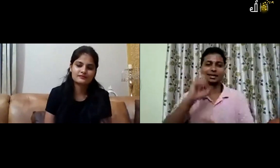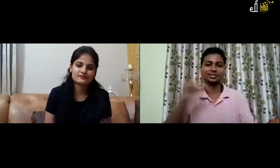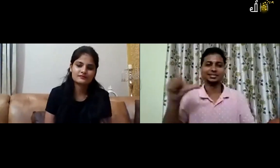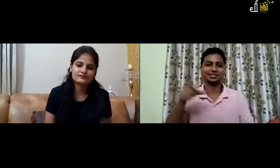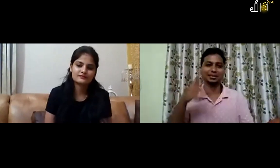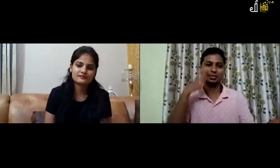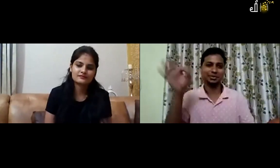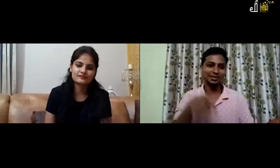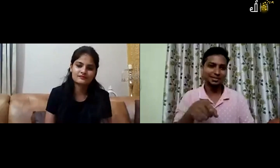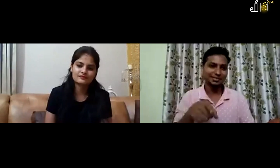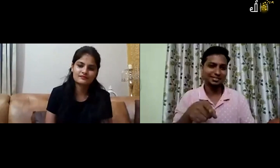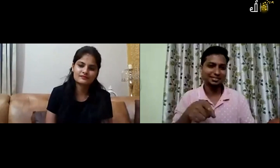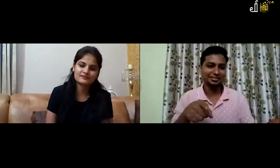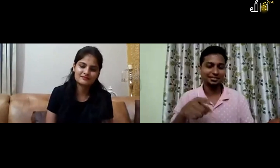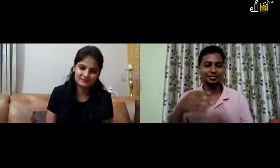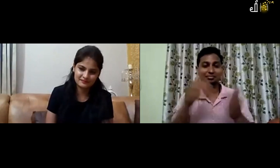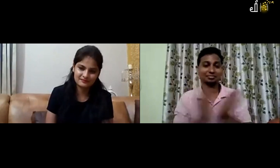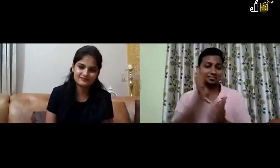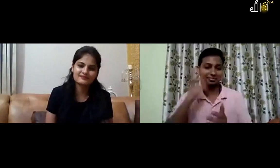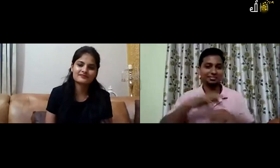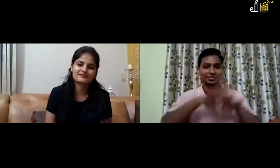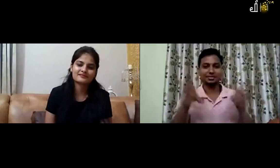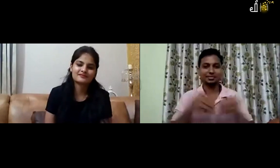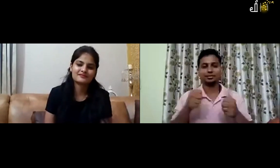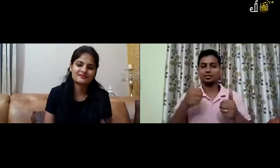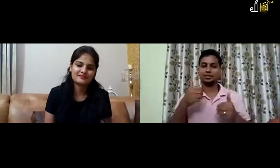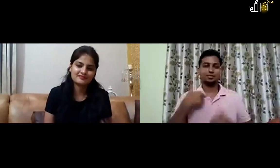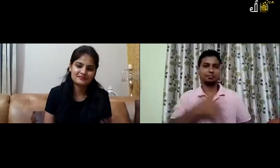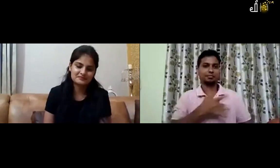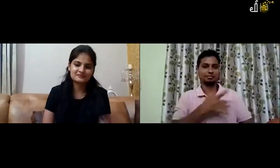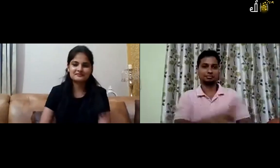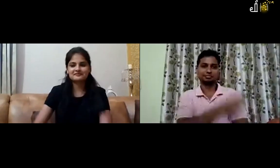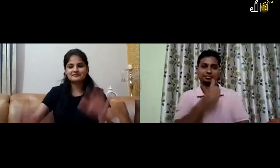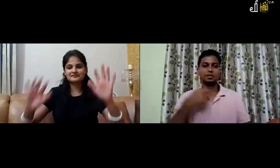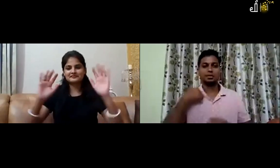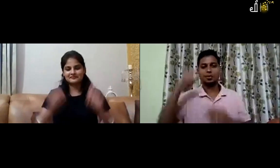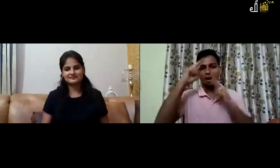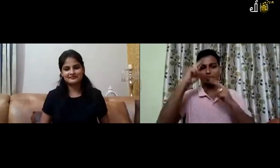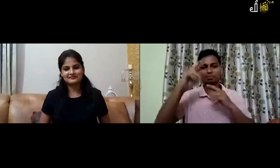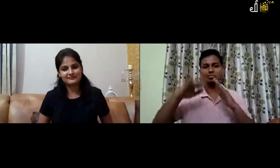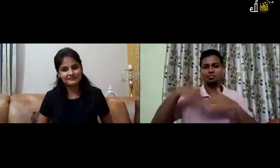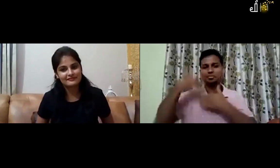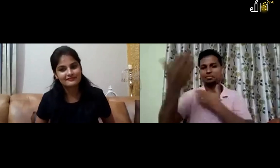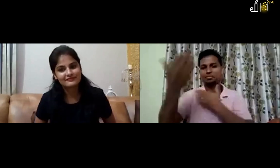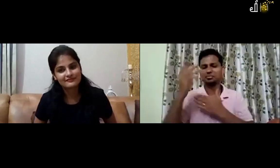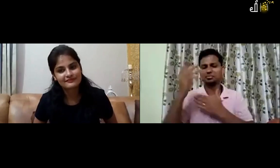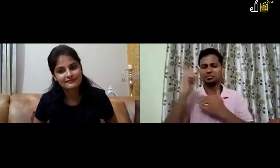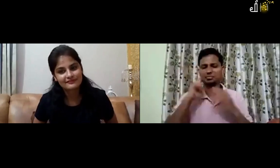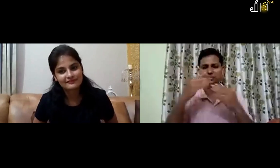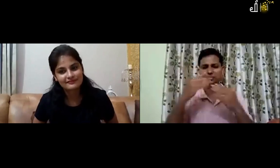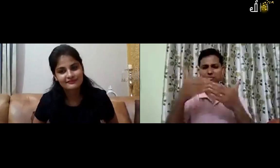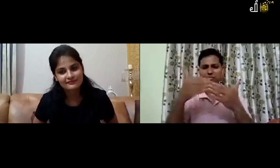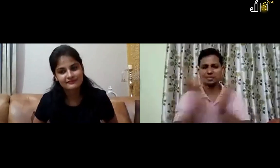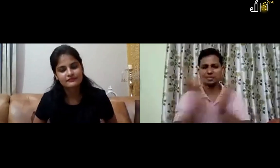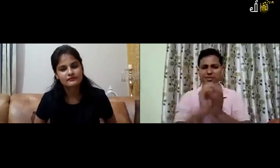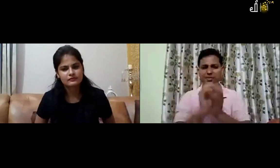job, and relating it to ISL. So that has been a great experience and great learning for me. Yeah, and I hope to continue the